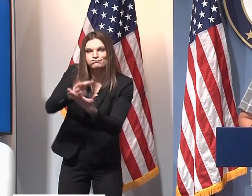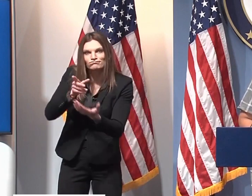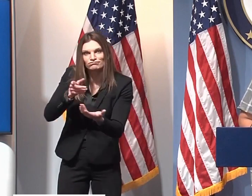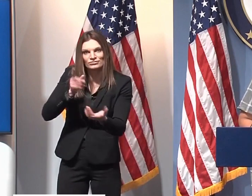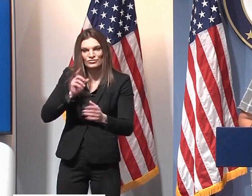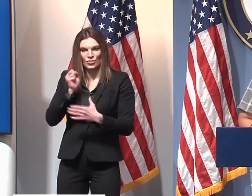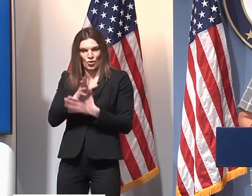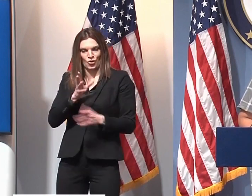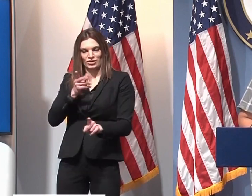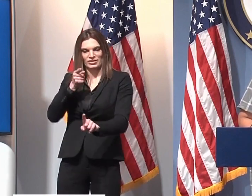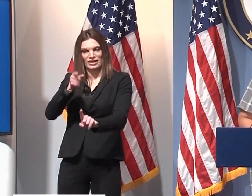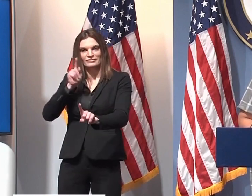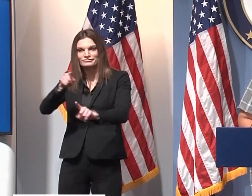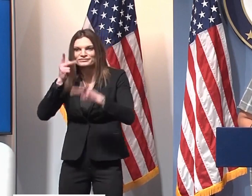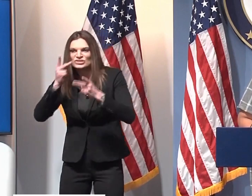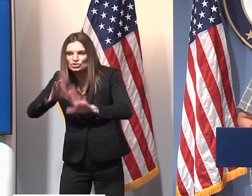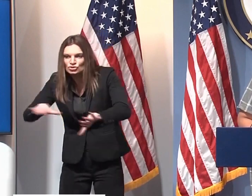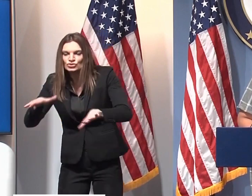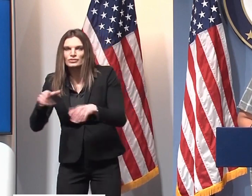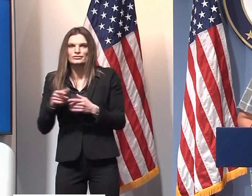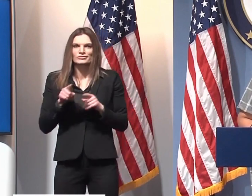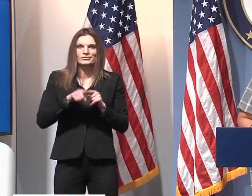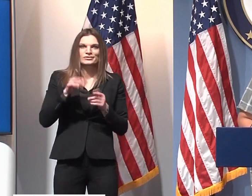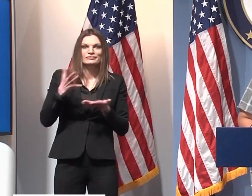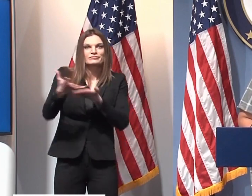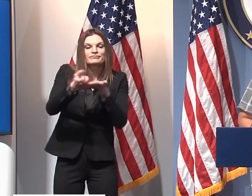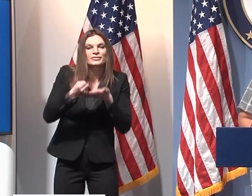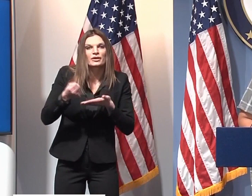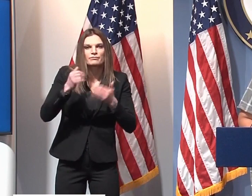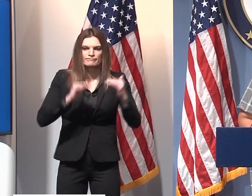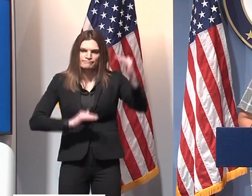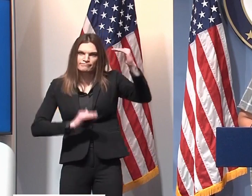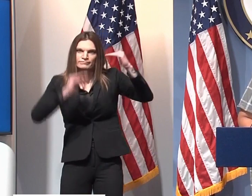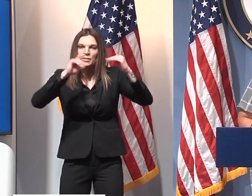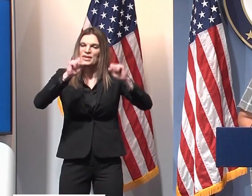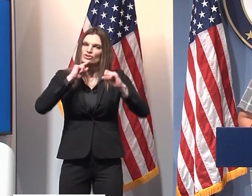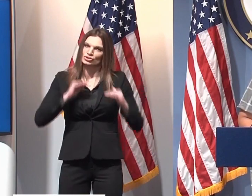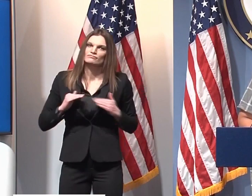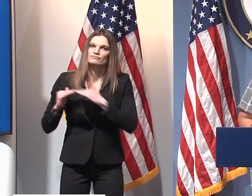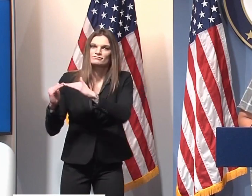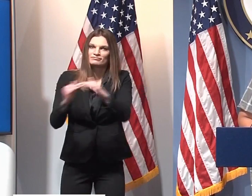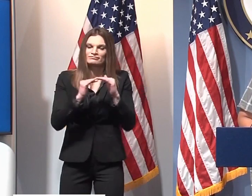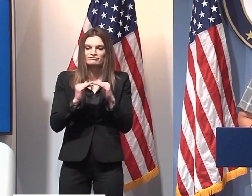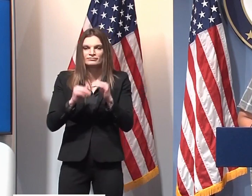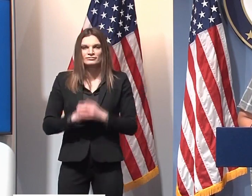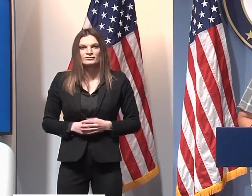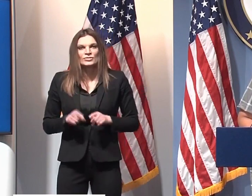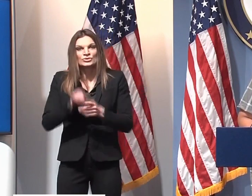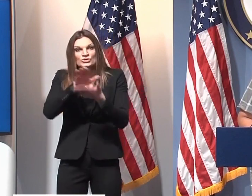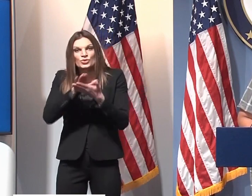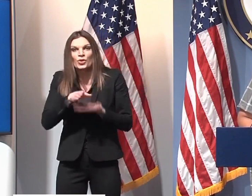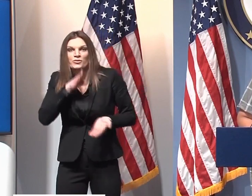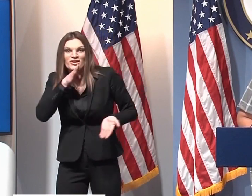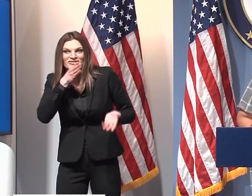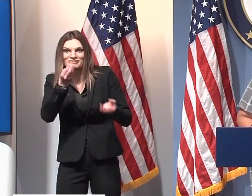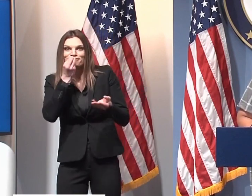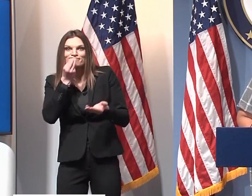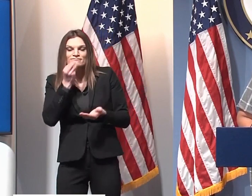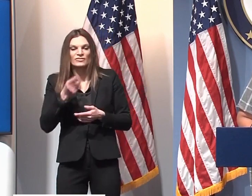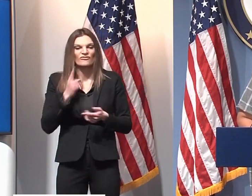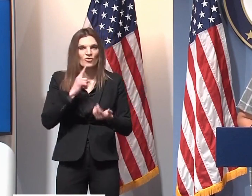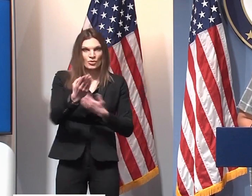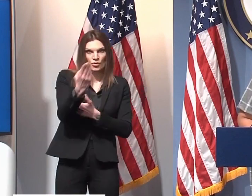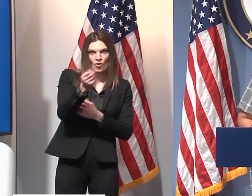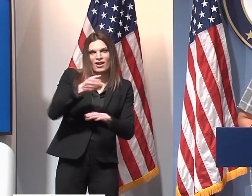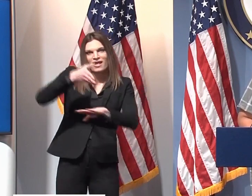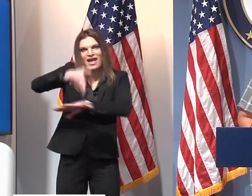health programs, and increasing income eligibility for child care, and expanding school breakfast and breakfast after the